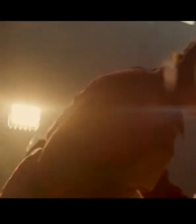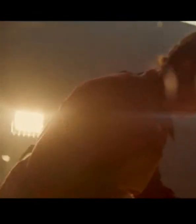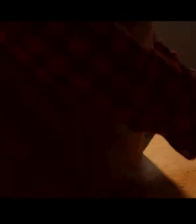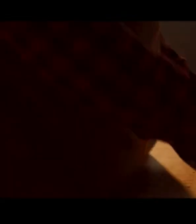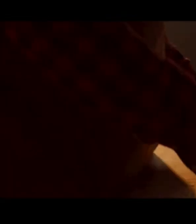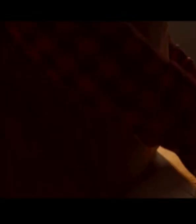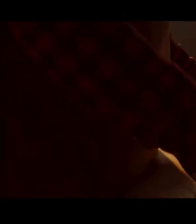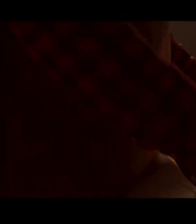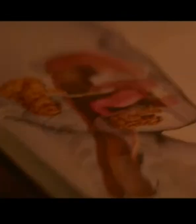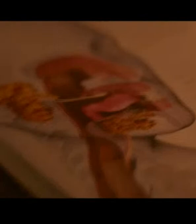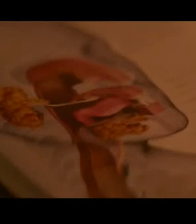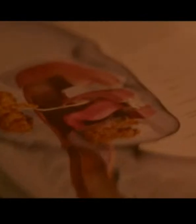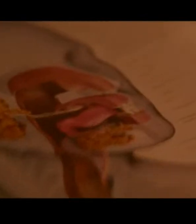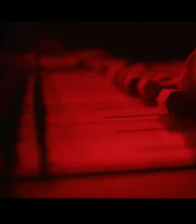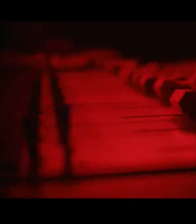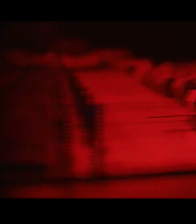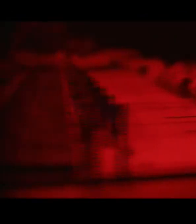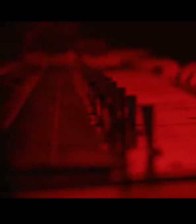We can imagine it